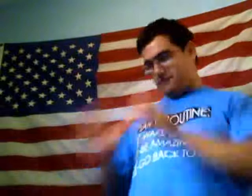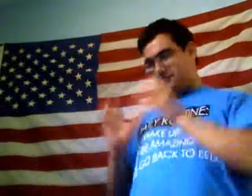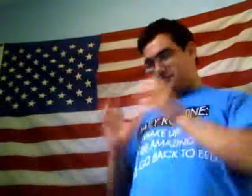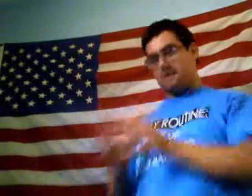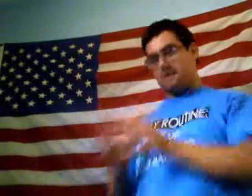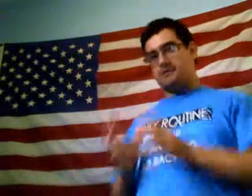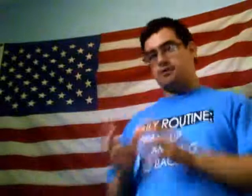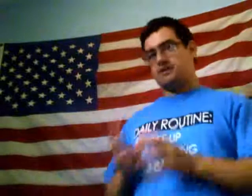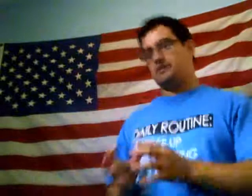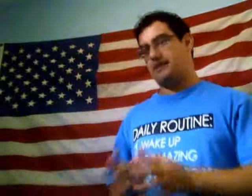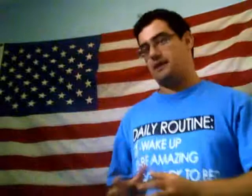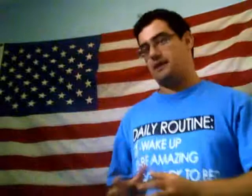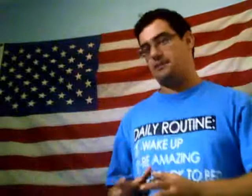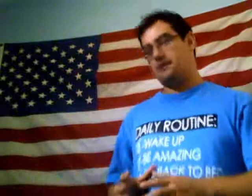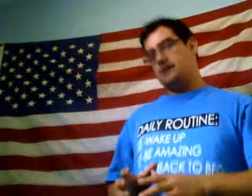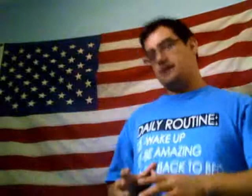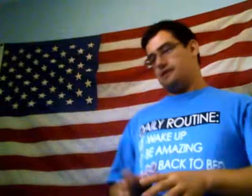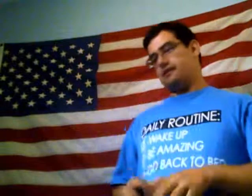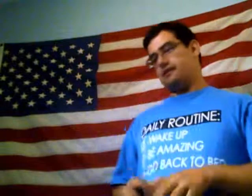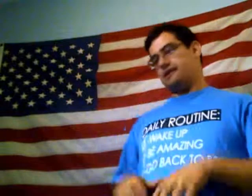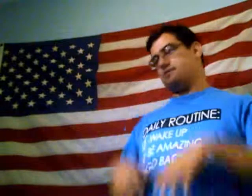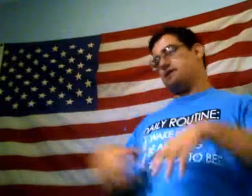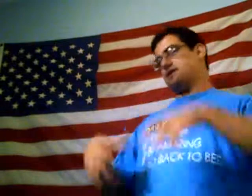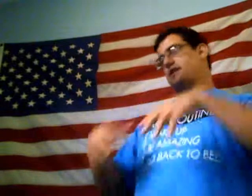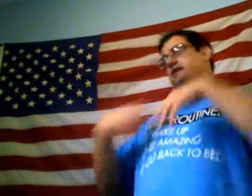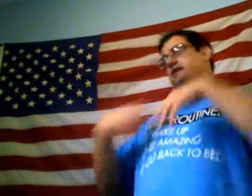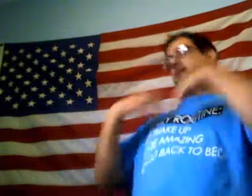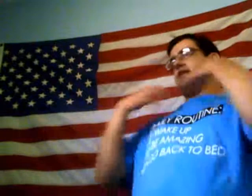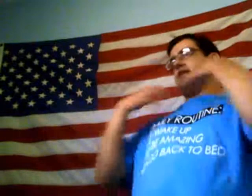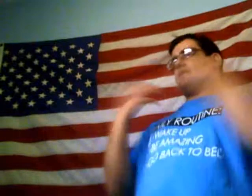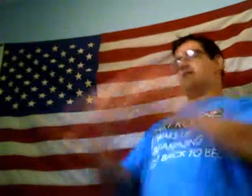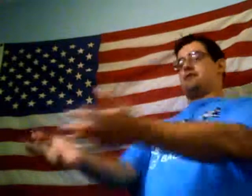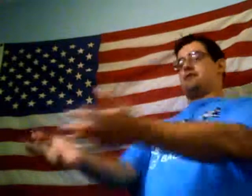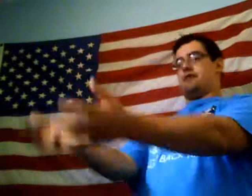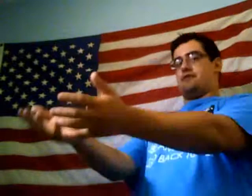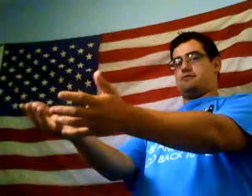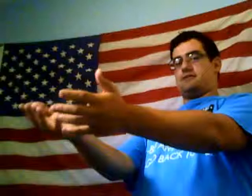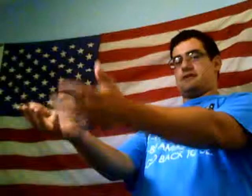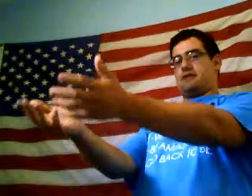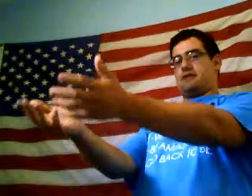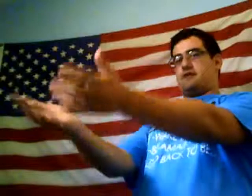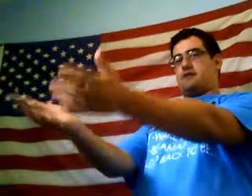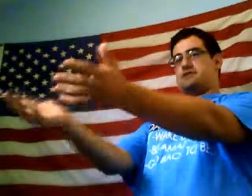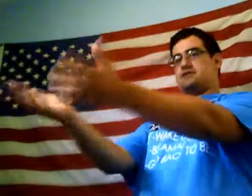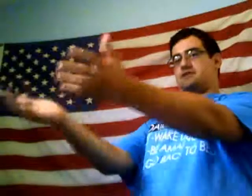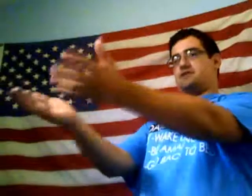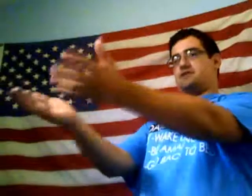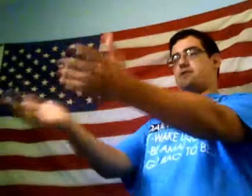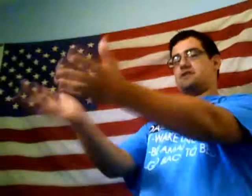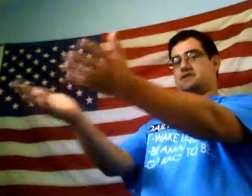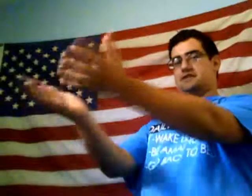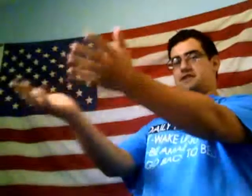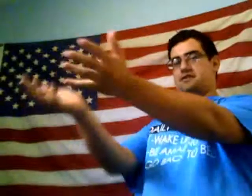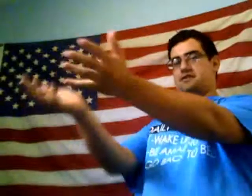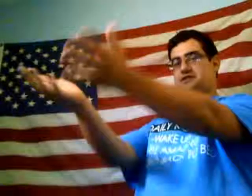with the Republican Party split up, it's basically here you go, here's the presidency to